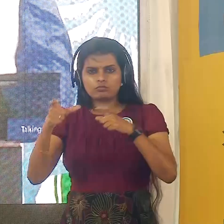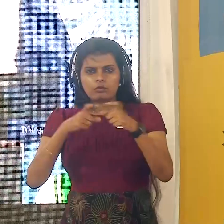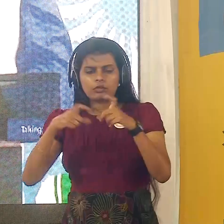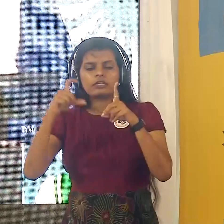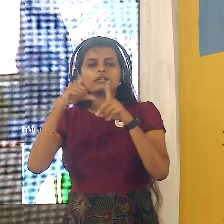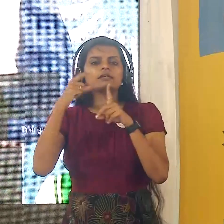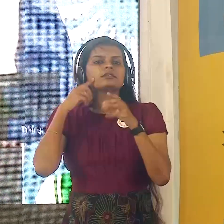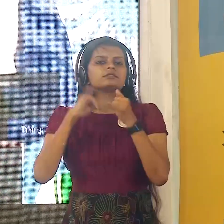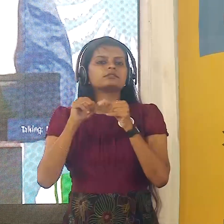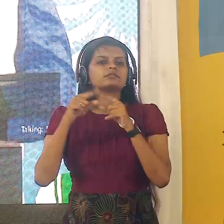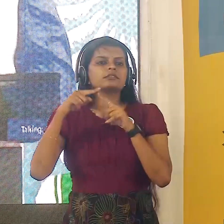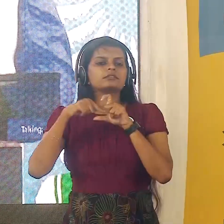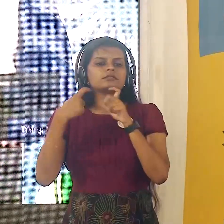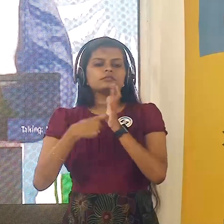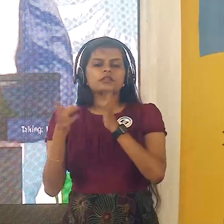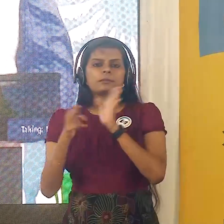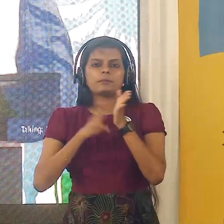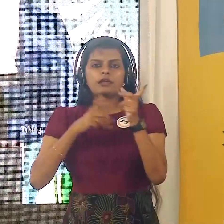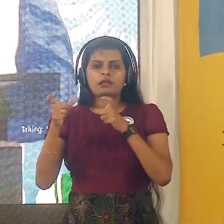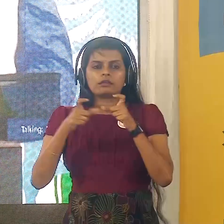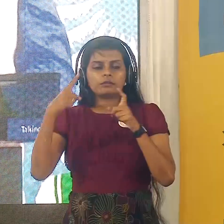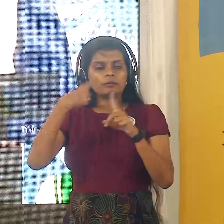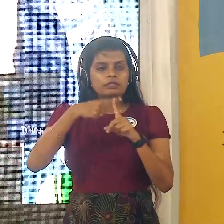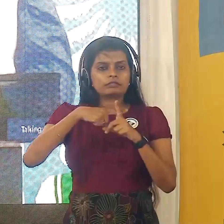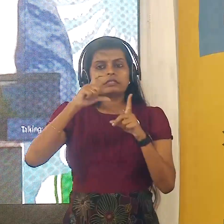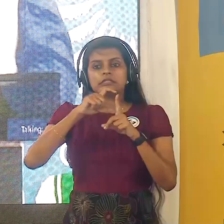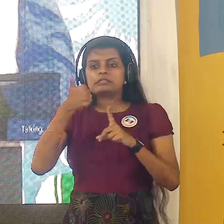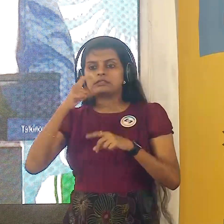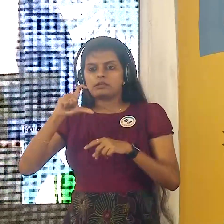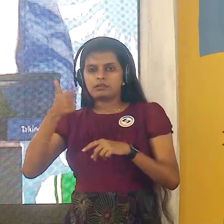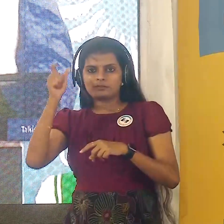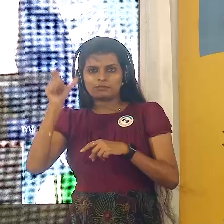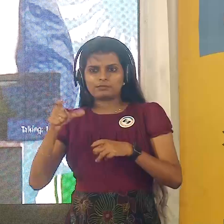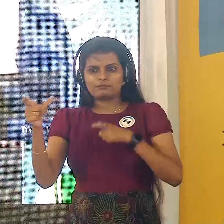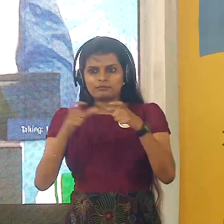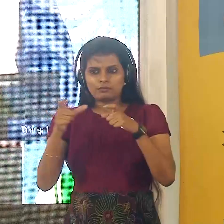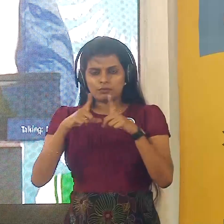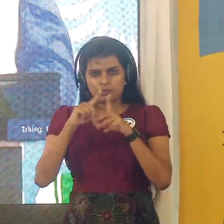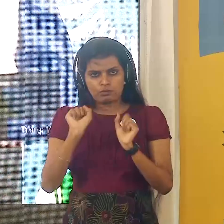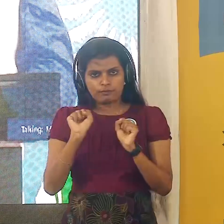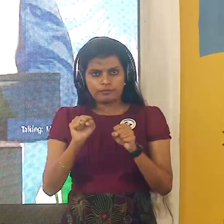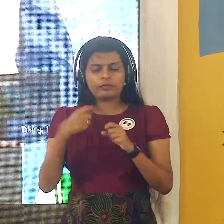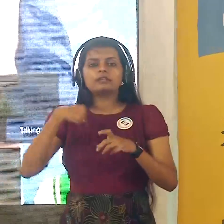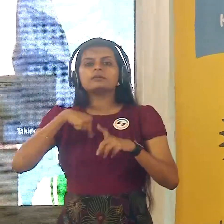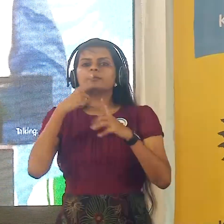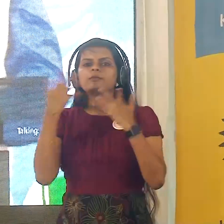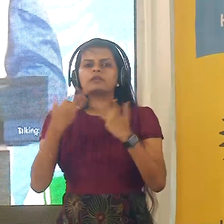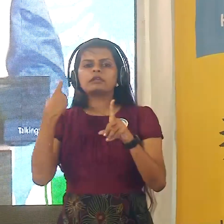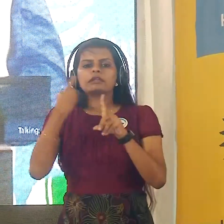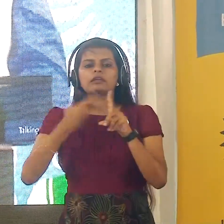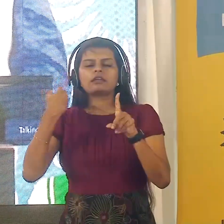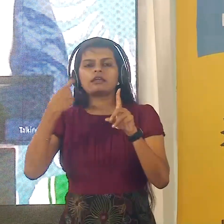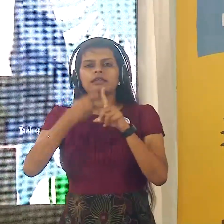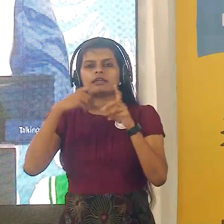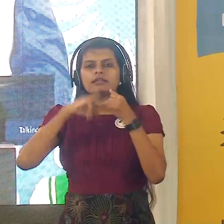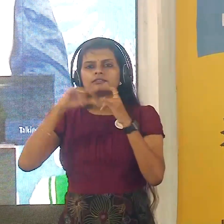Disaster Management Authority and also the district collectors. I would like to tell you that Kerala State Disaster